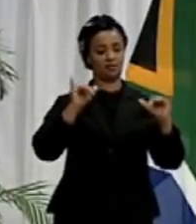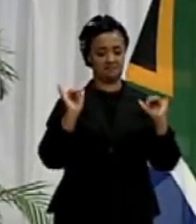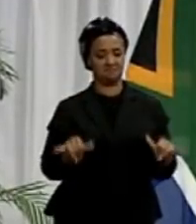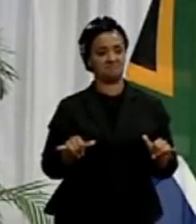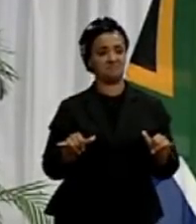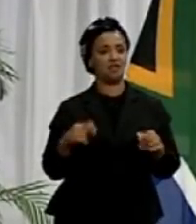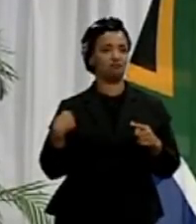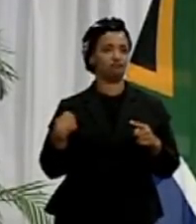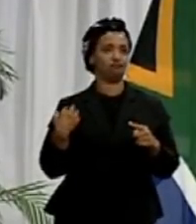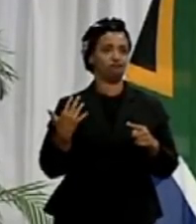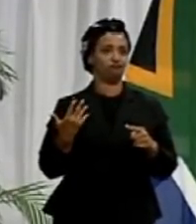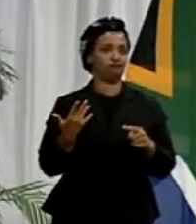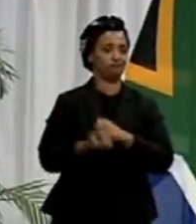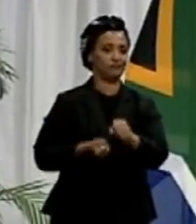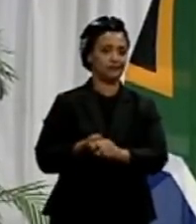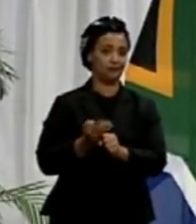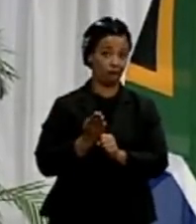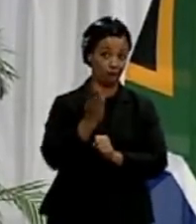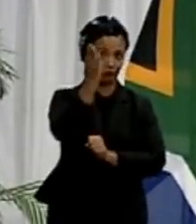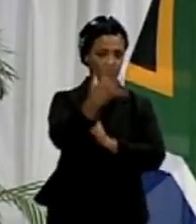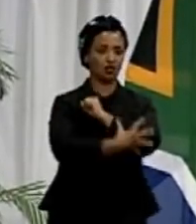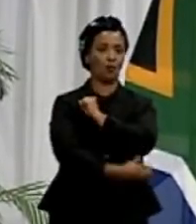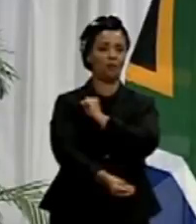poverty for a long, long time to come.